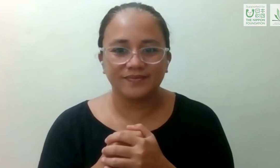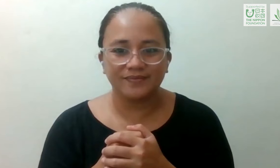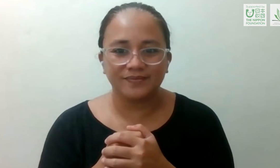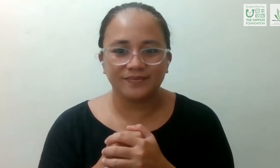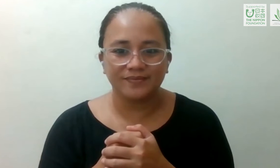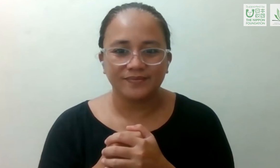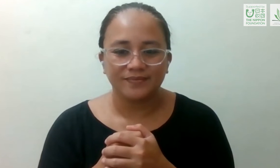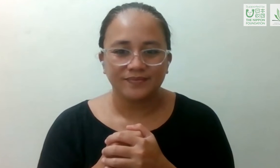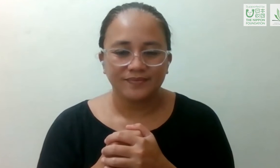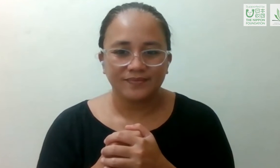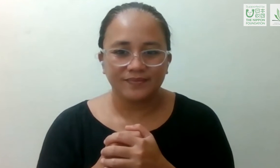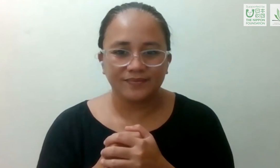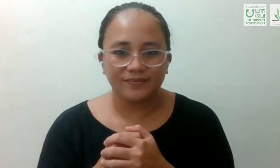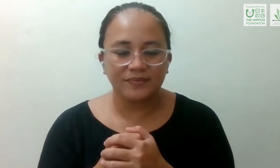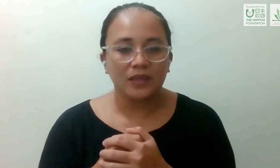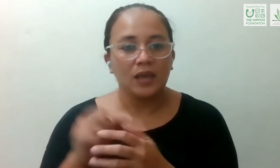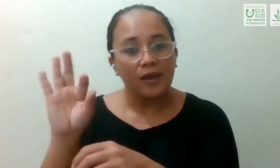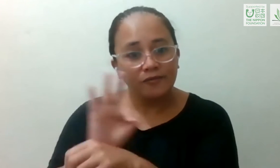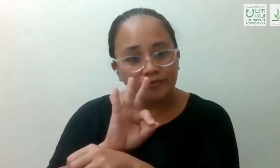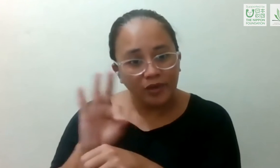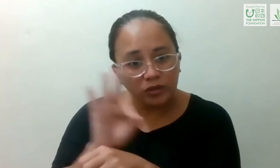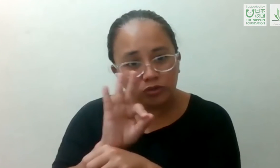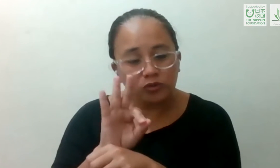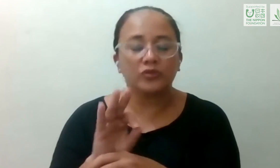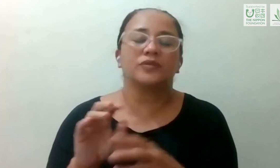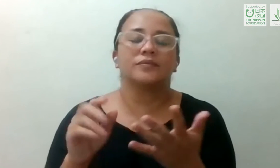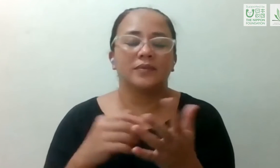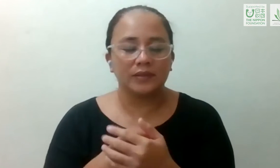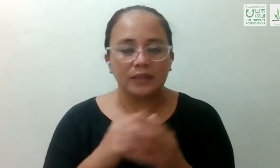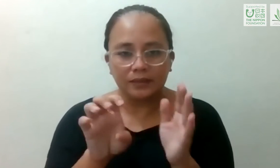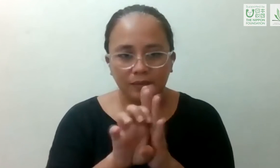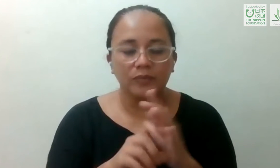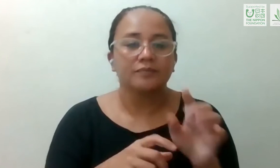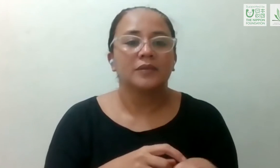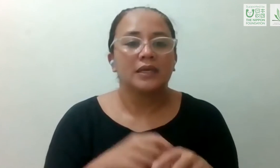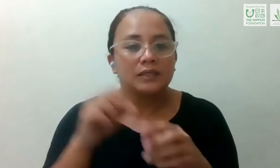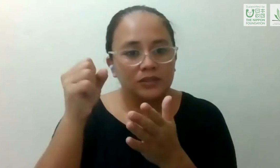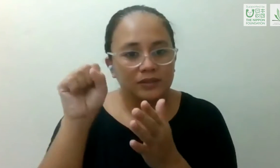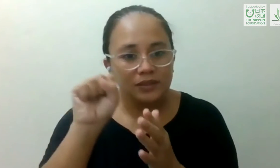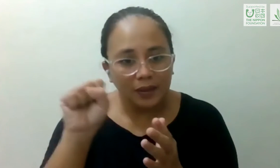Or the functions like subject, predicate, object.